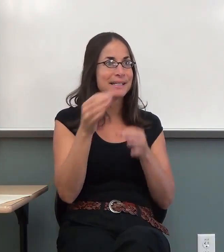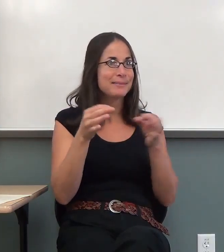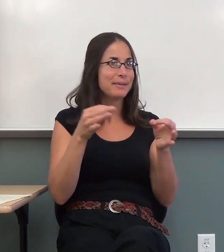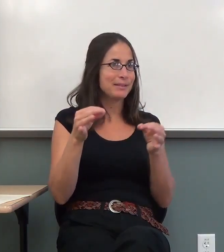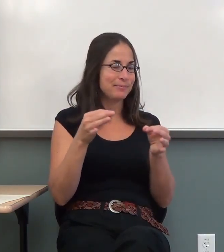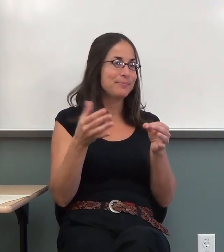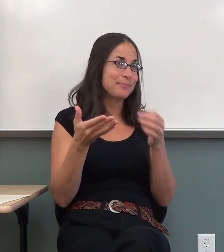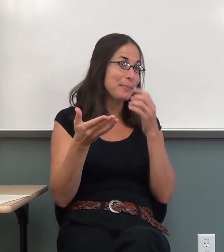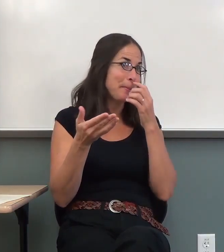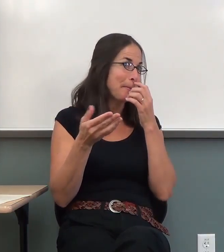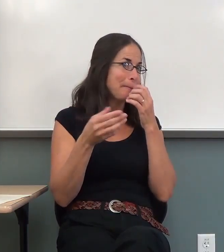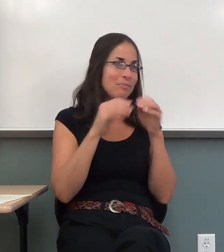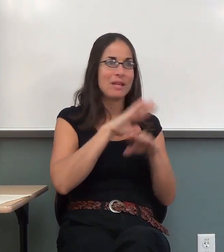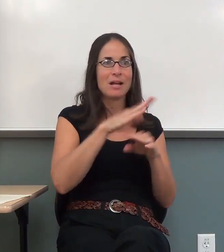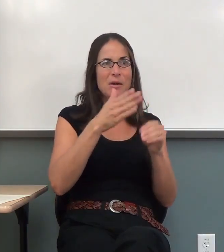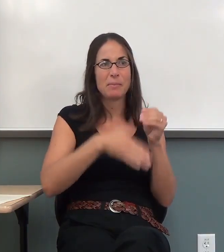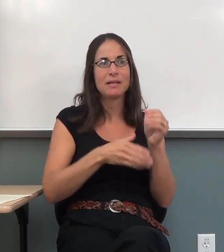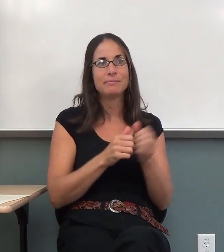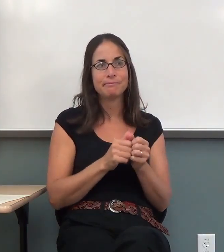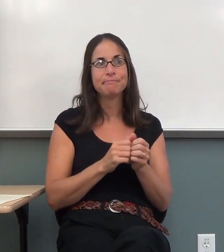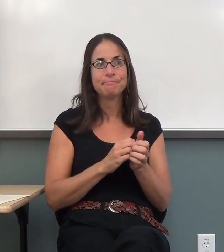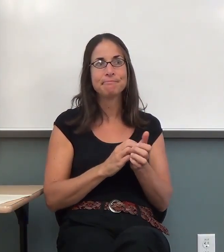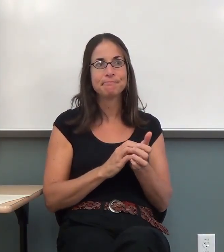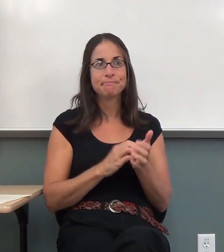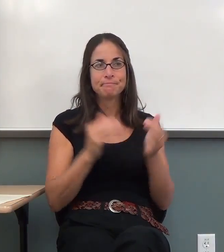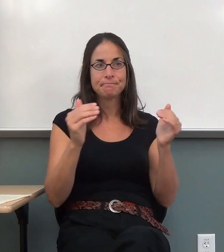happened, during your trip, right? Good. Now, number 15.